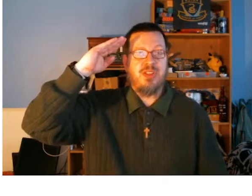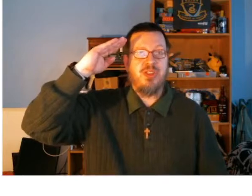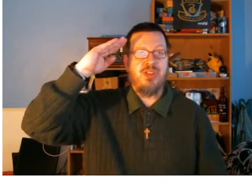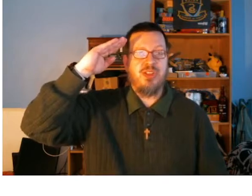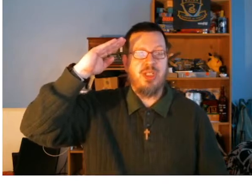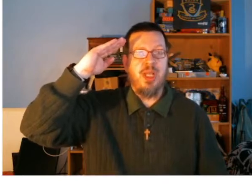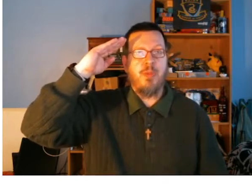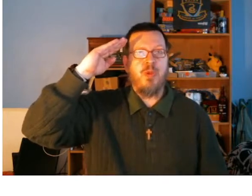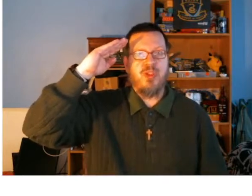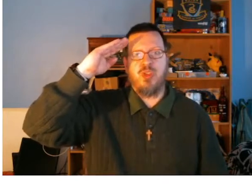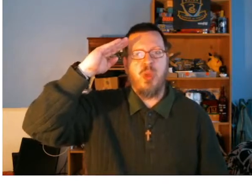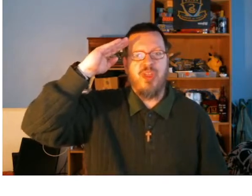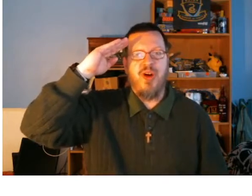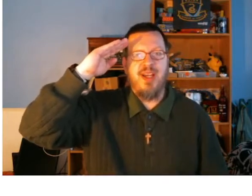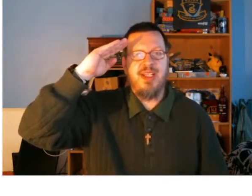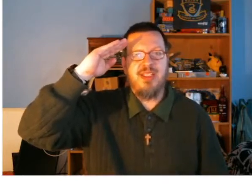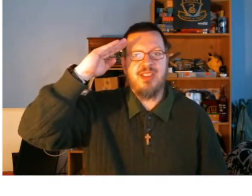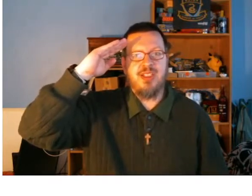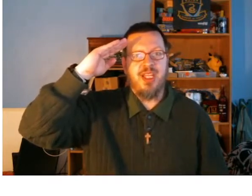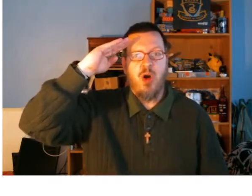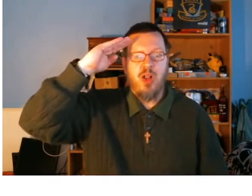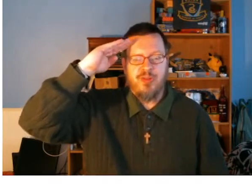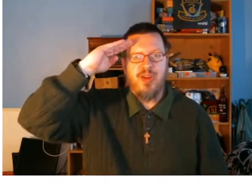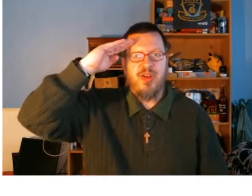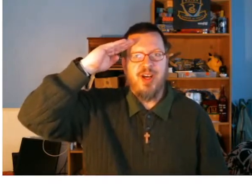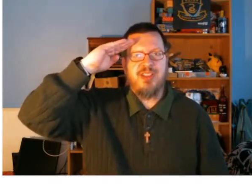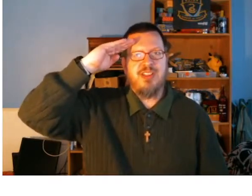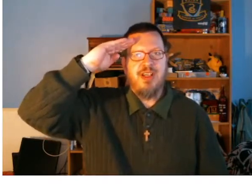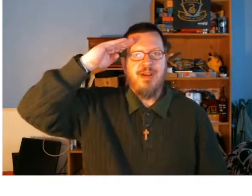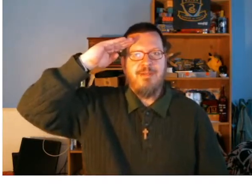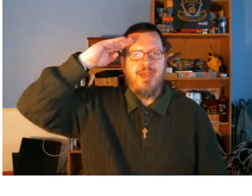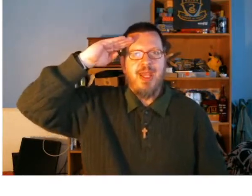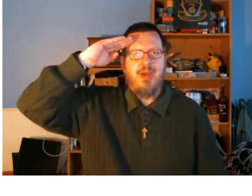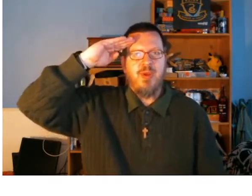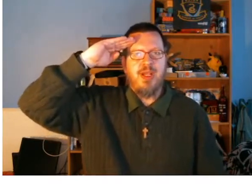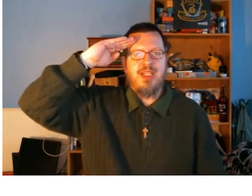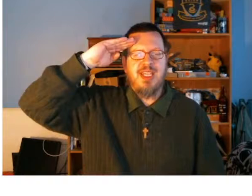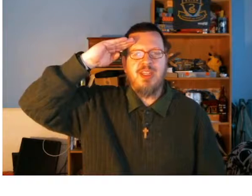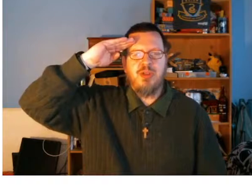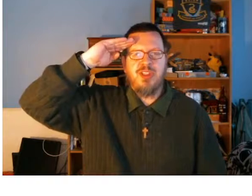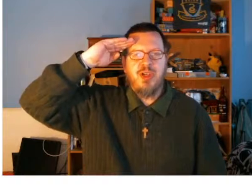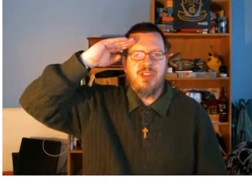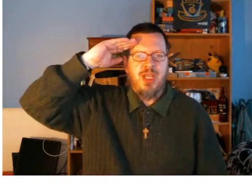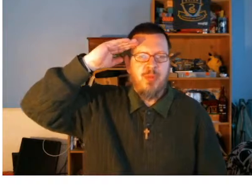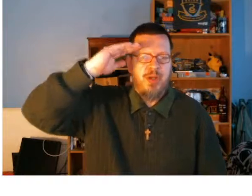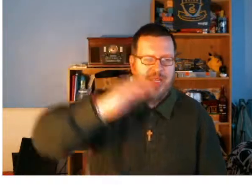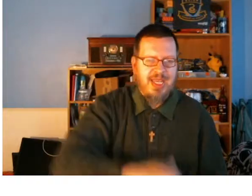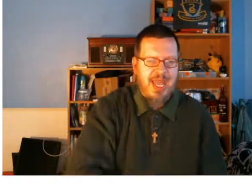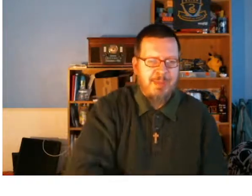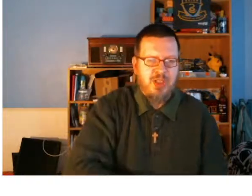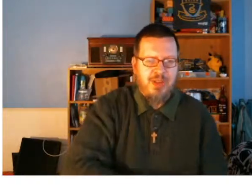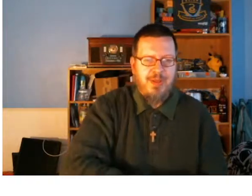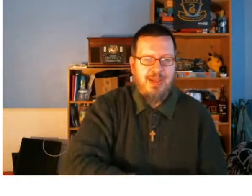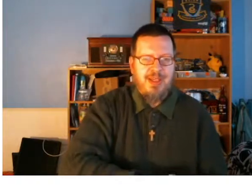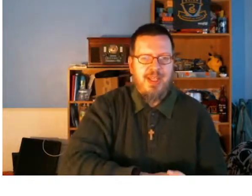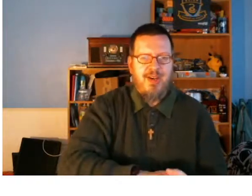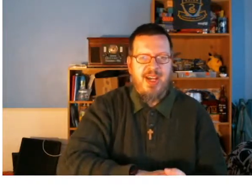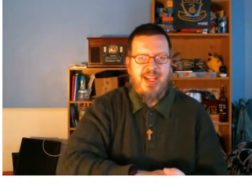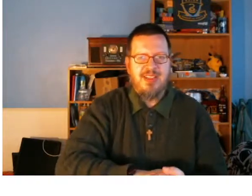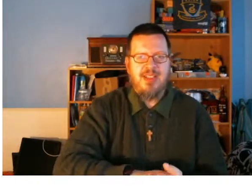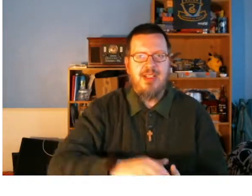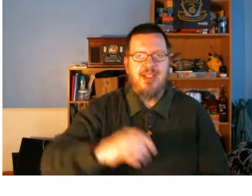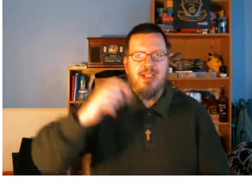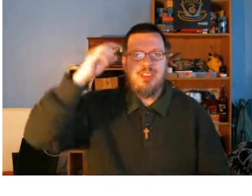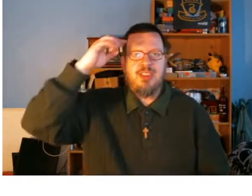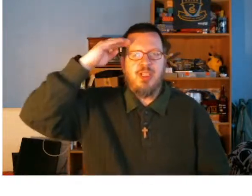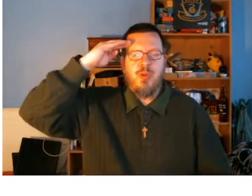believing uses a lot more than just one thought. It's like all of our thoughts. And we're going to take those thoughts and we're going to capture them in our